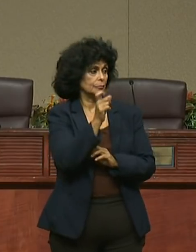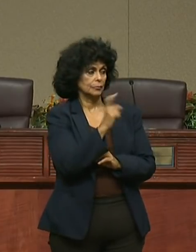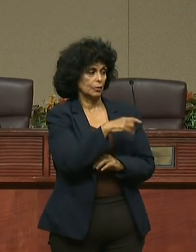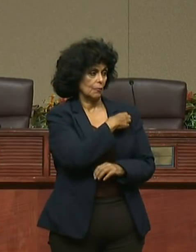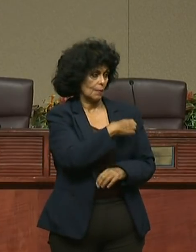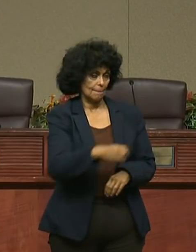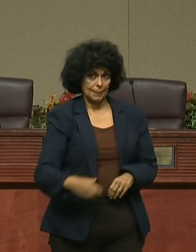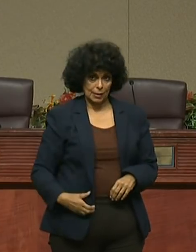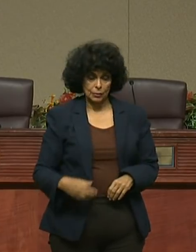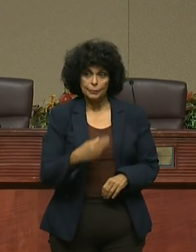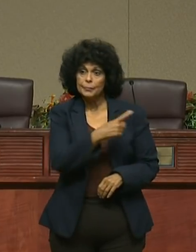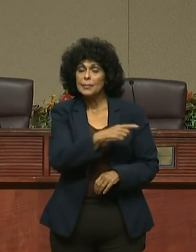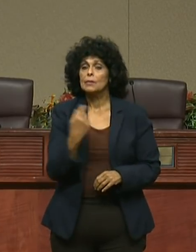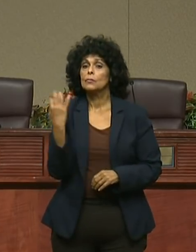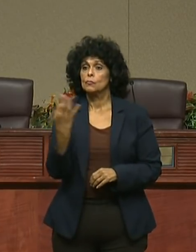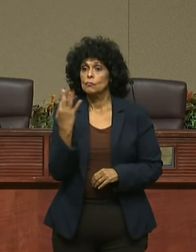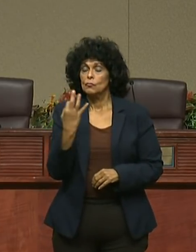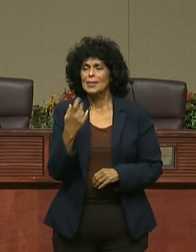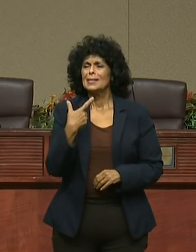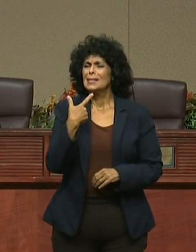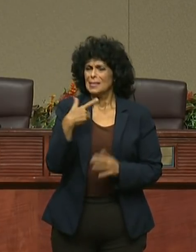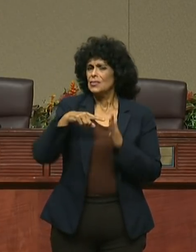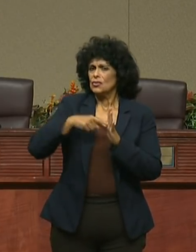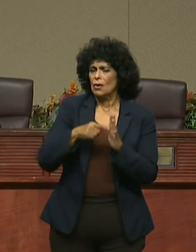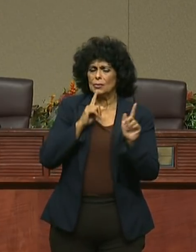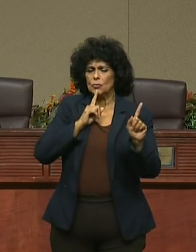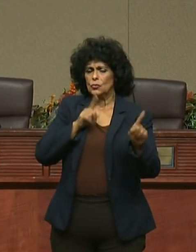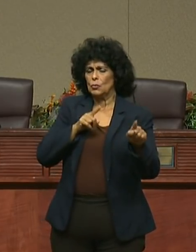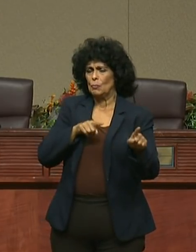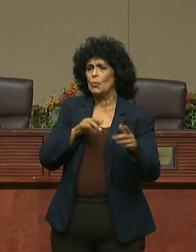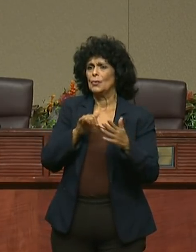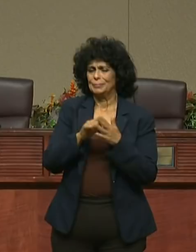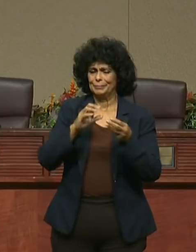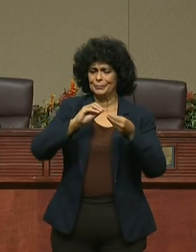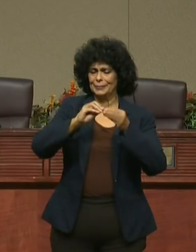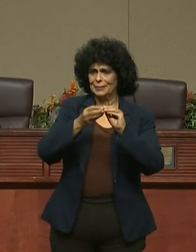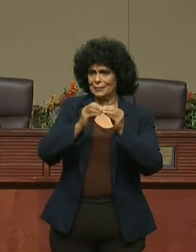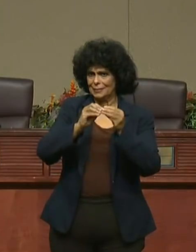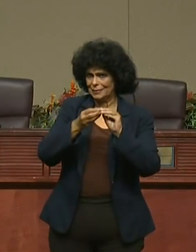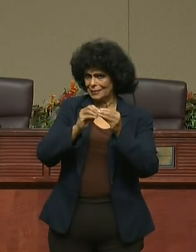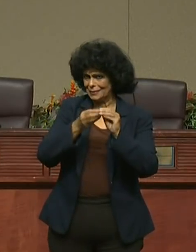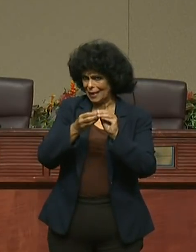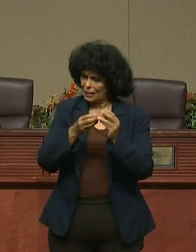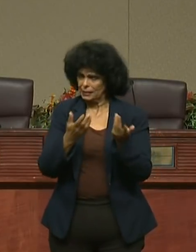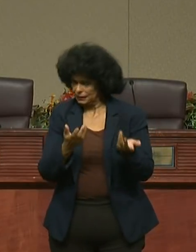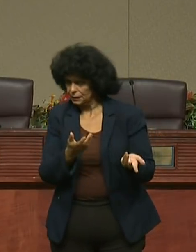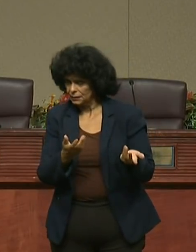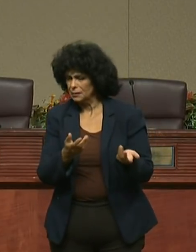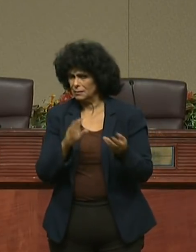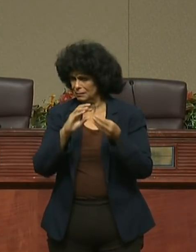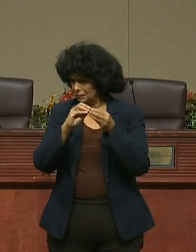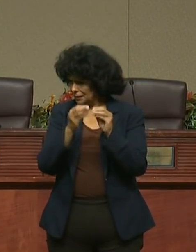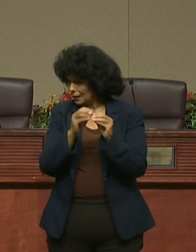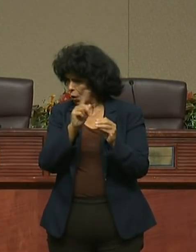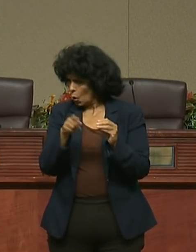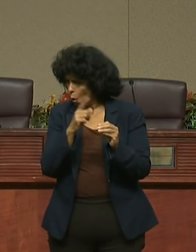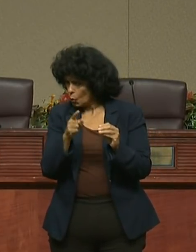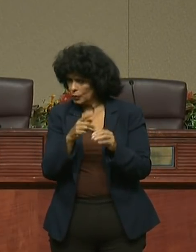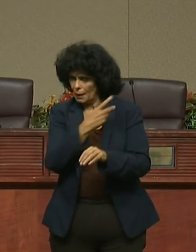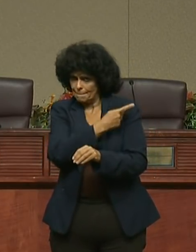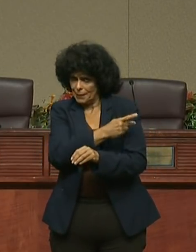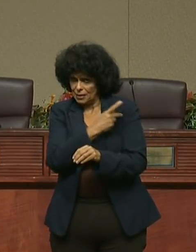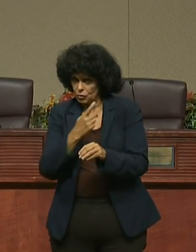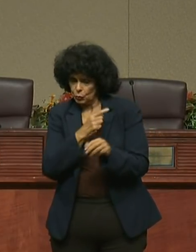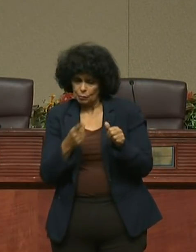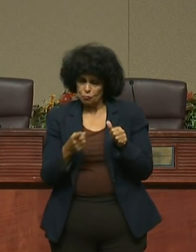Healthcare Administration began reporting current hospitalization data. Do you know which patients are included in this data? Is it only patients with primary